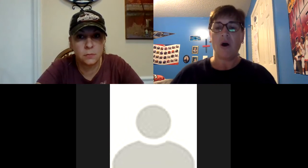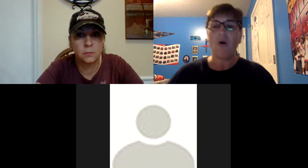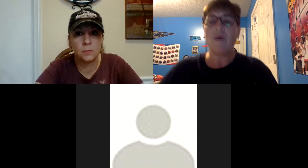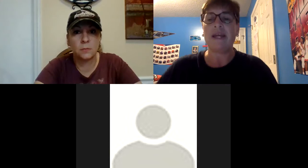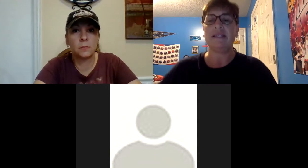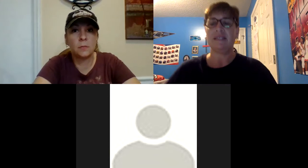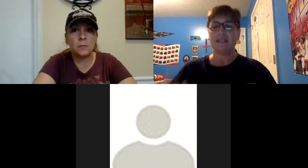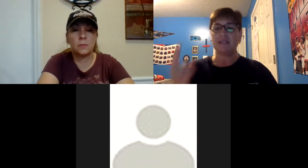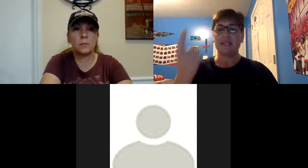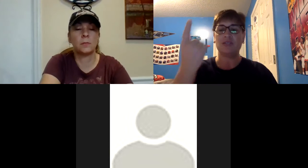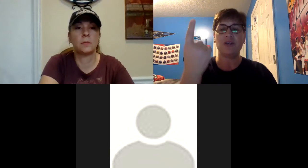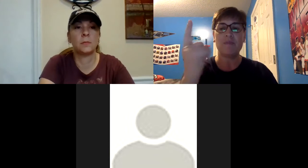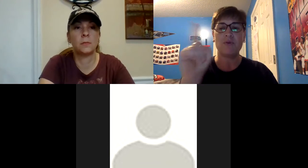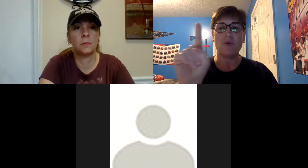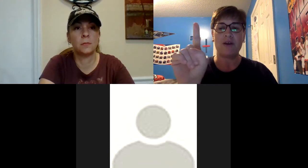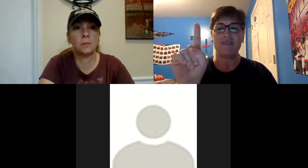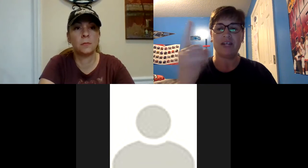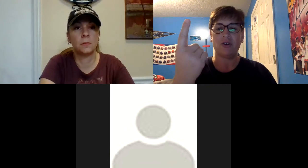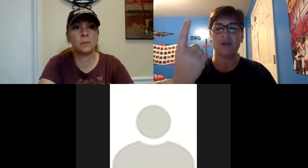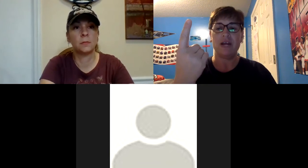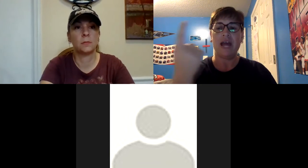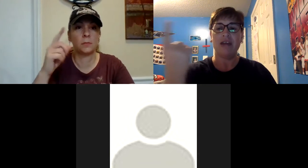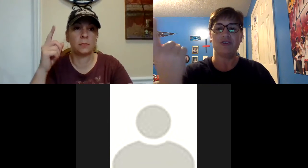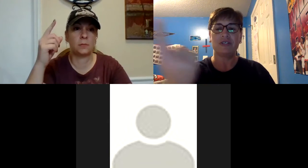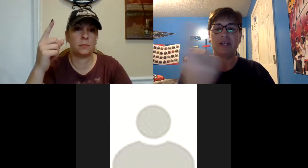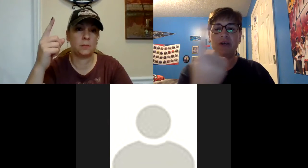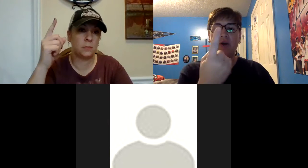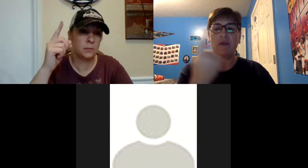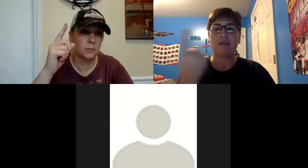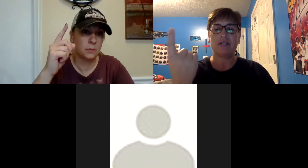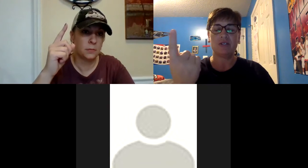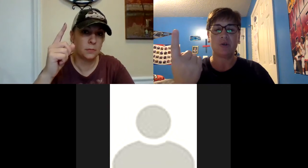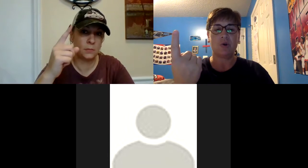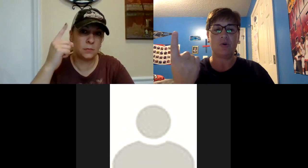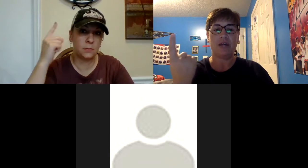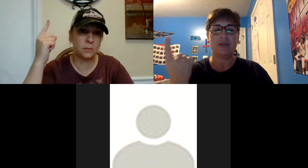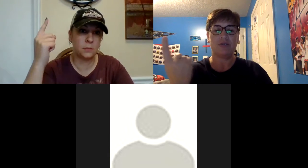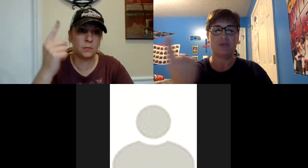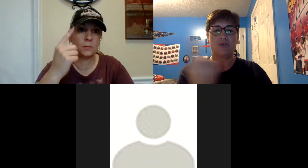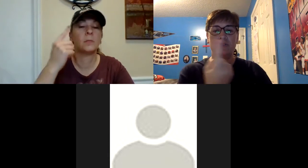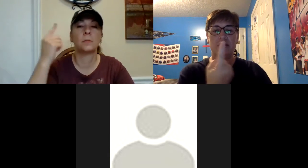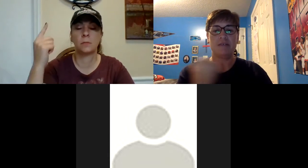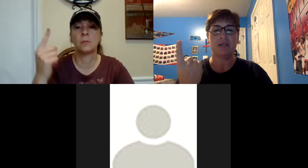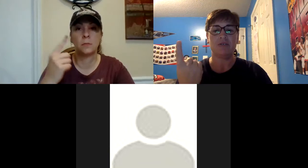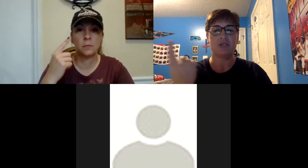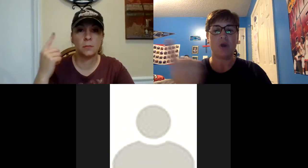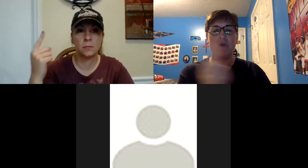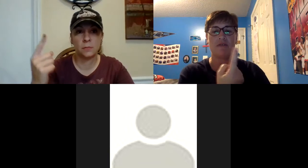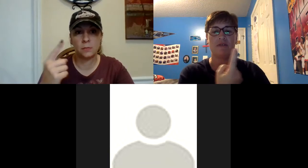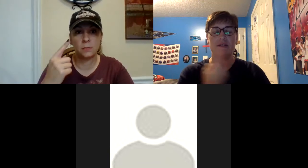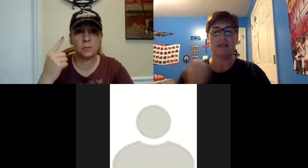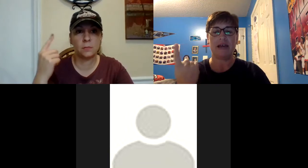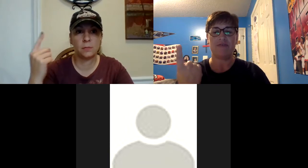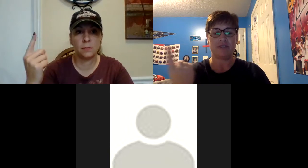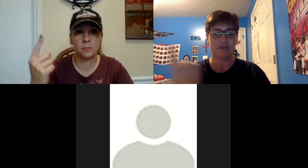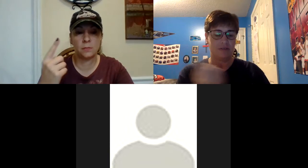So always it's your number one finger, and you're just going to go around in a circle, and your circle is going to, just go around